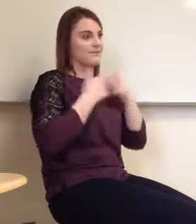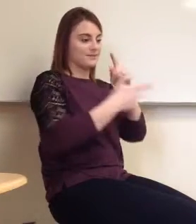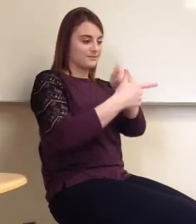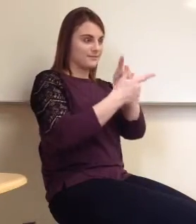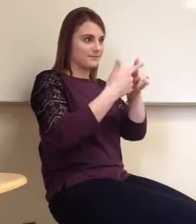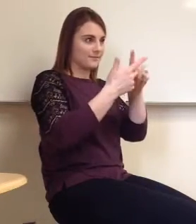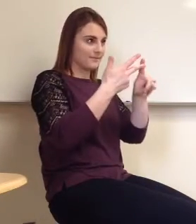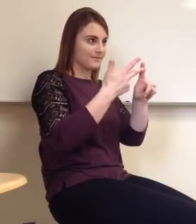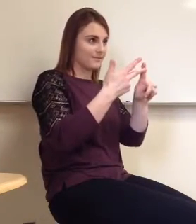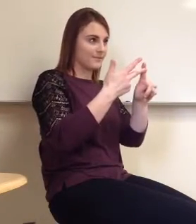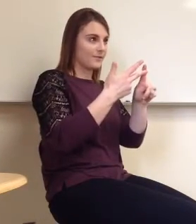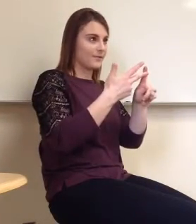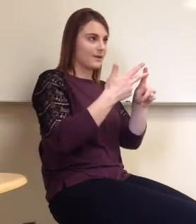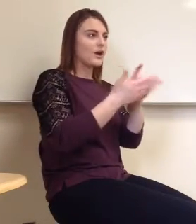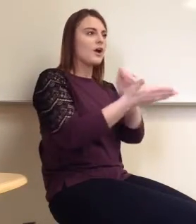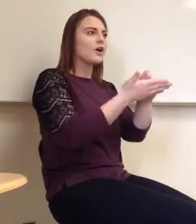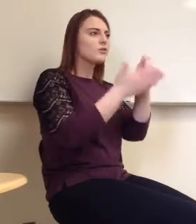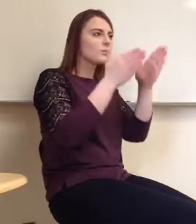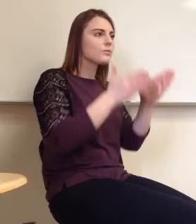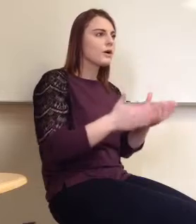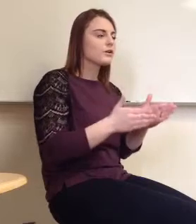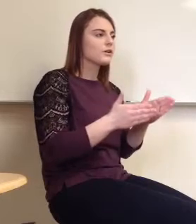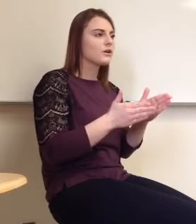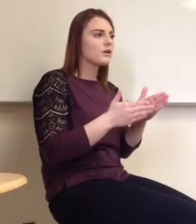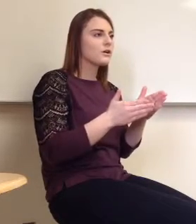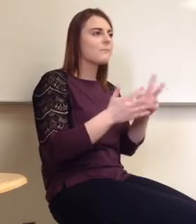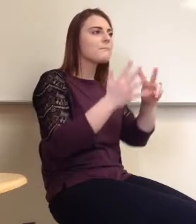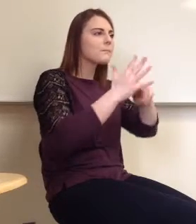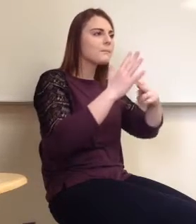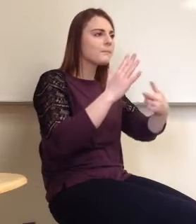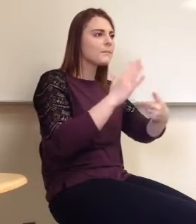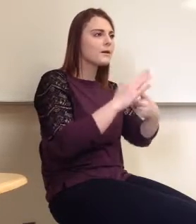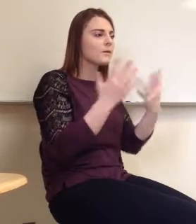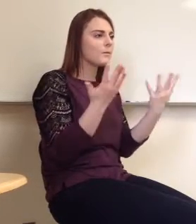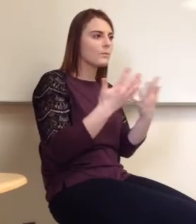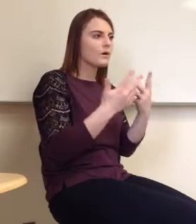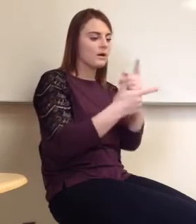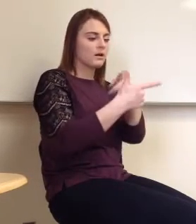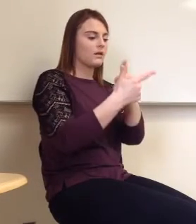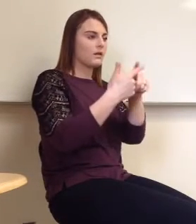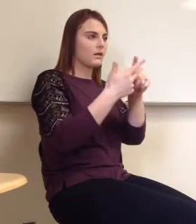as a reader by those very important words?